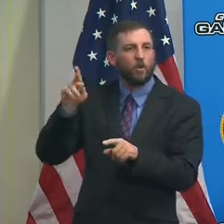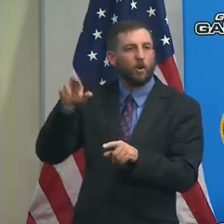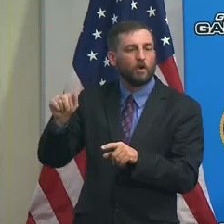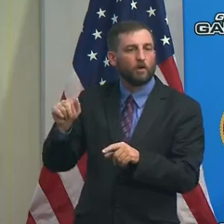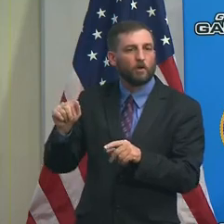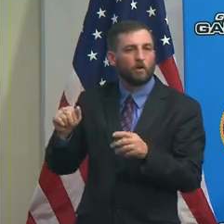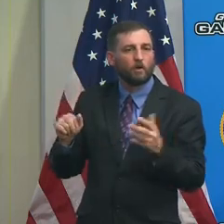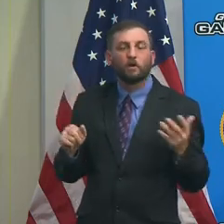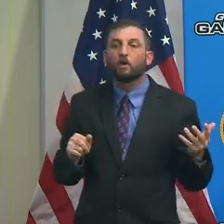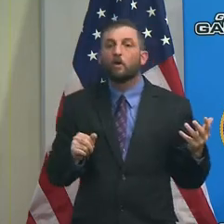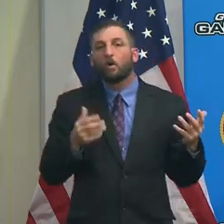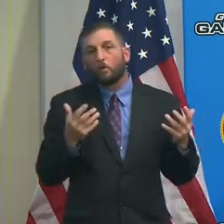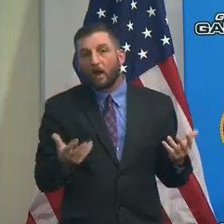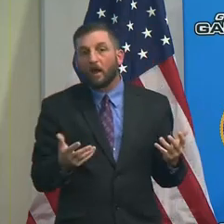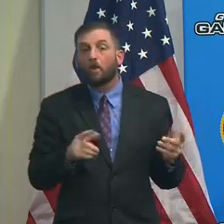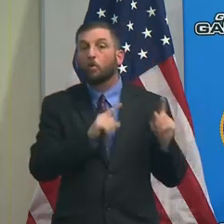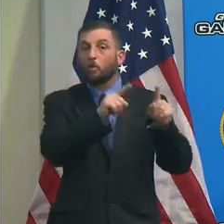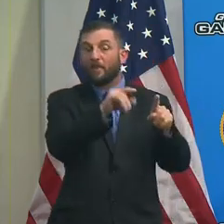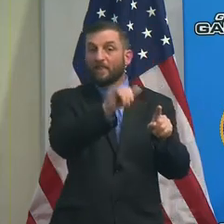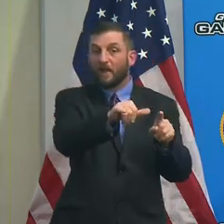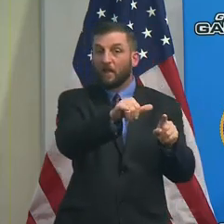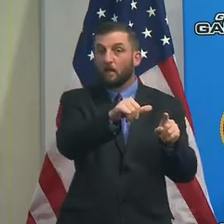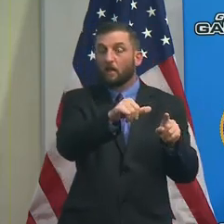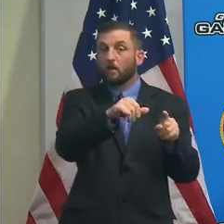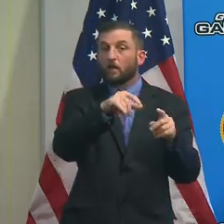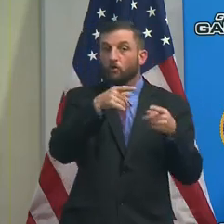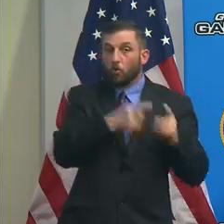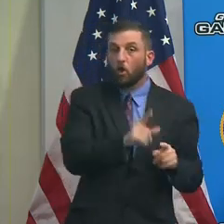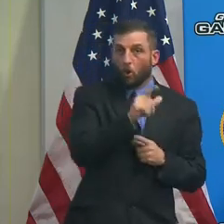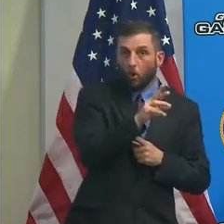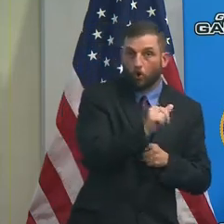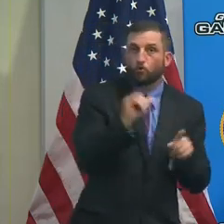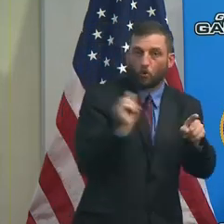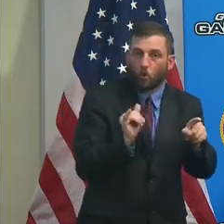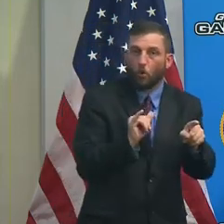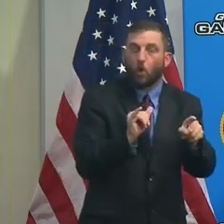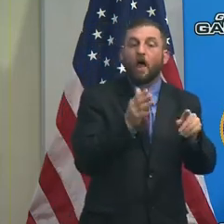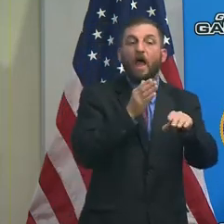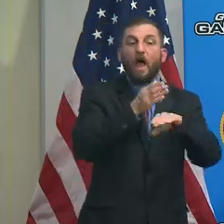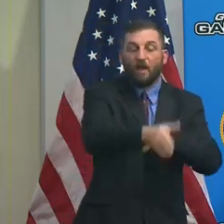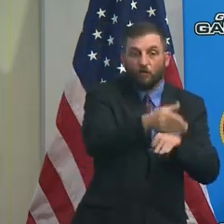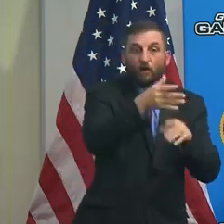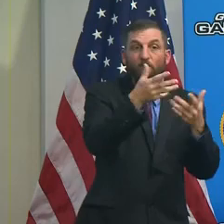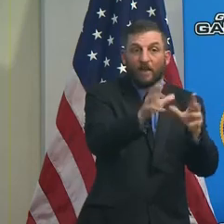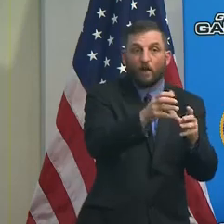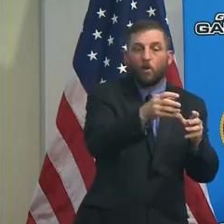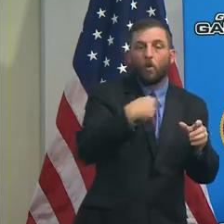Well, they went to the mega shelter in Laura too, and then we transported them to the